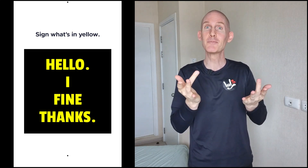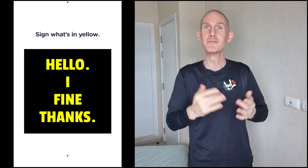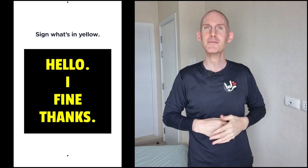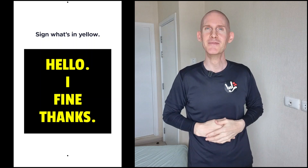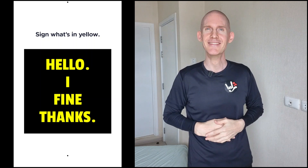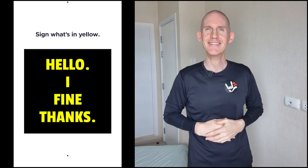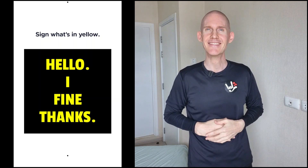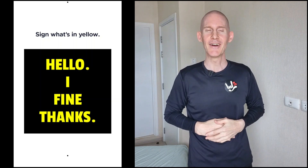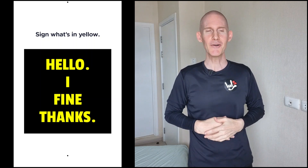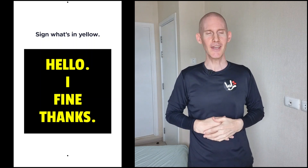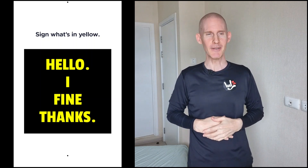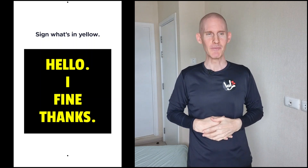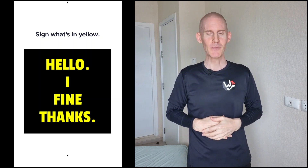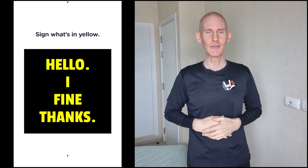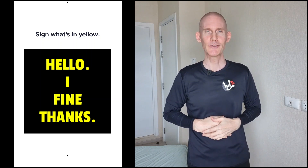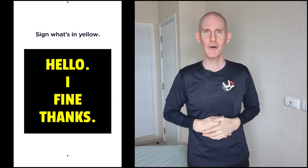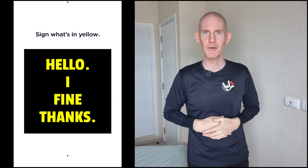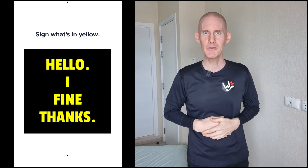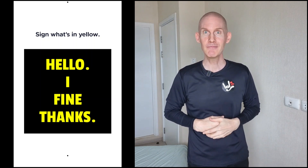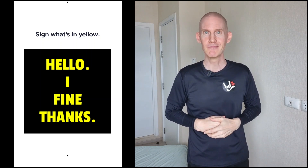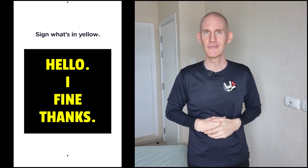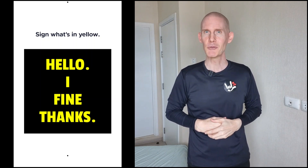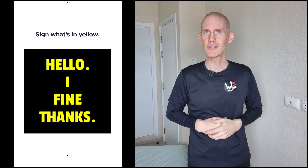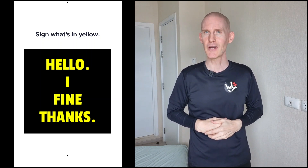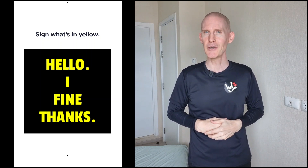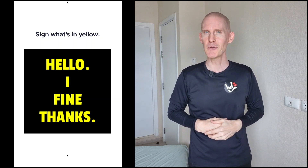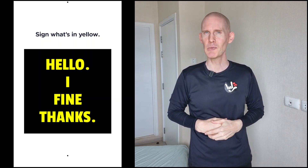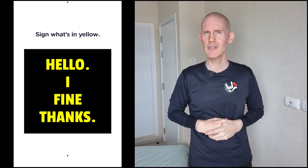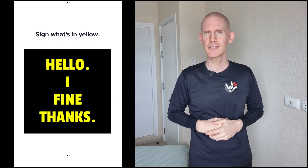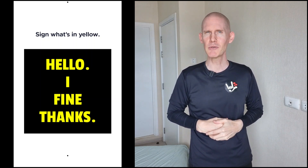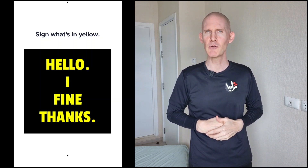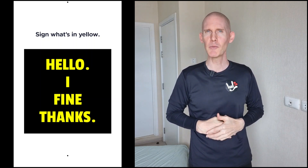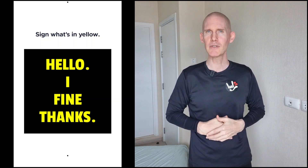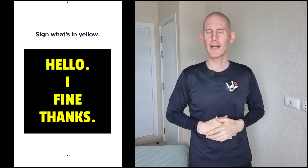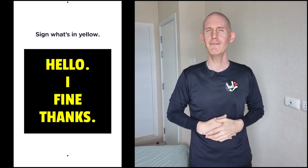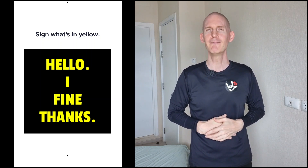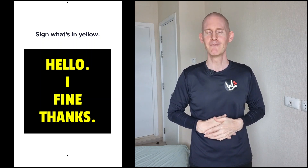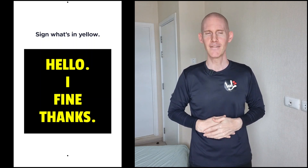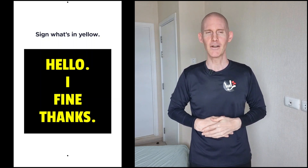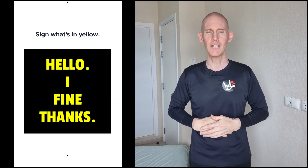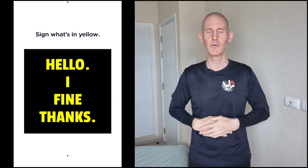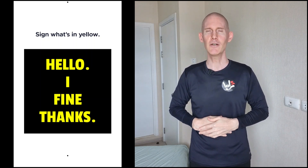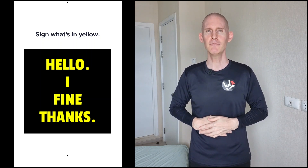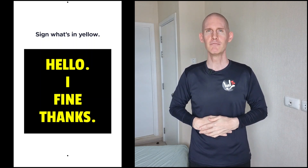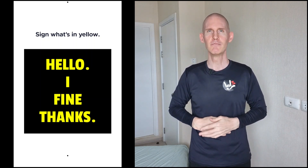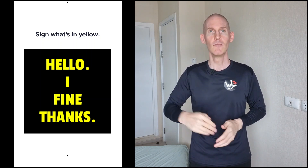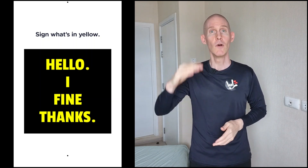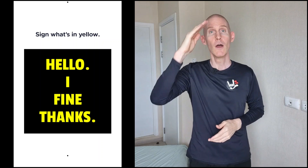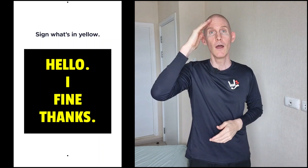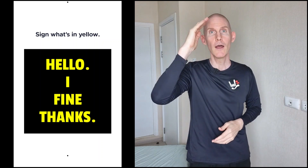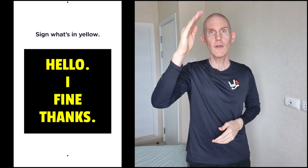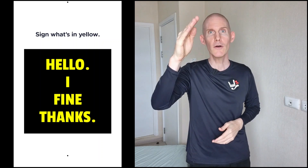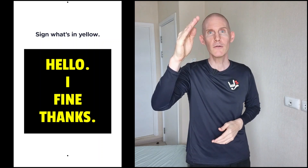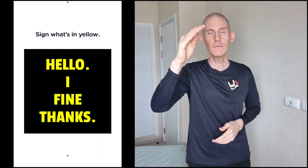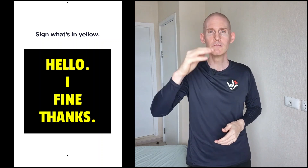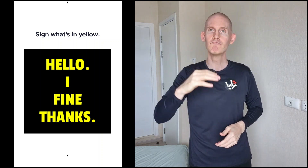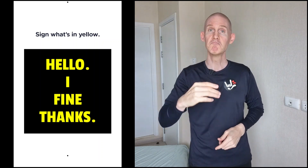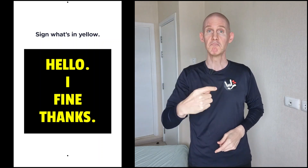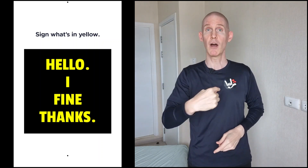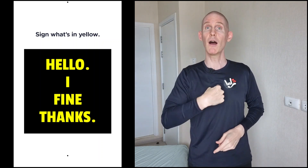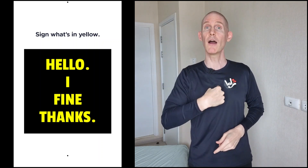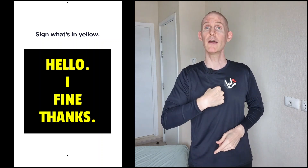What's up? Okay, so you were signing with me. Should we do it one more time? All right, here we go.